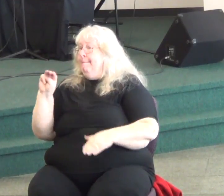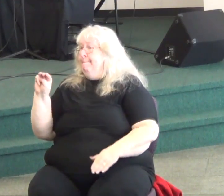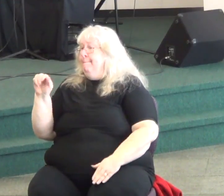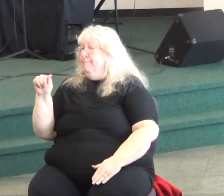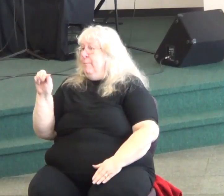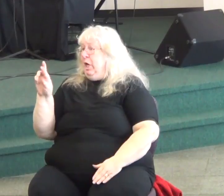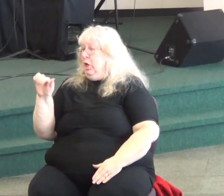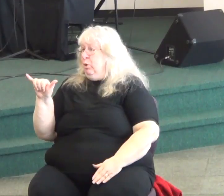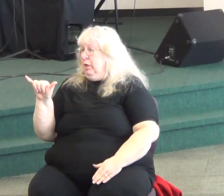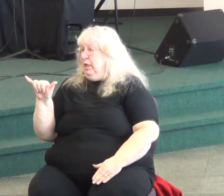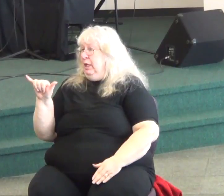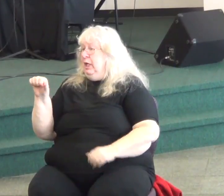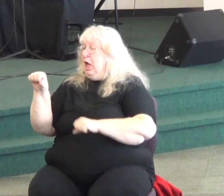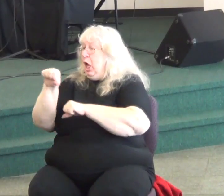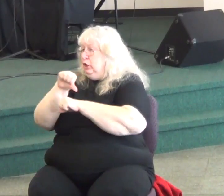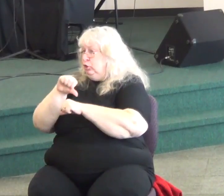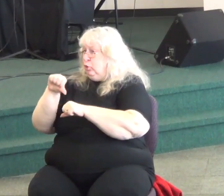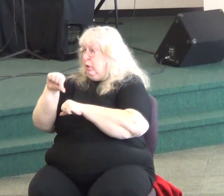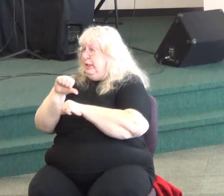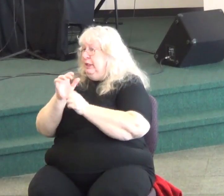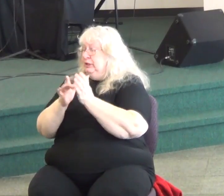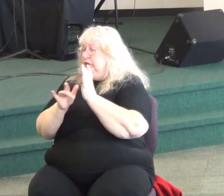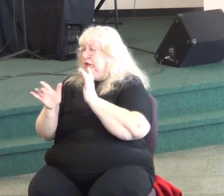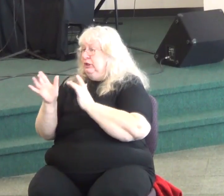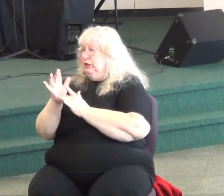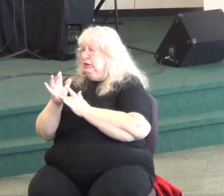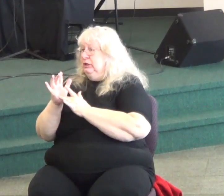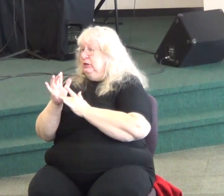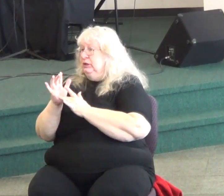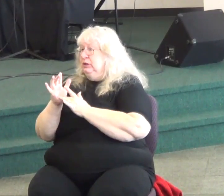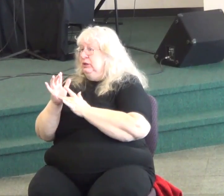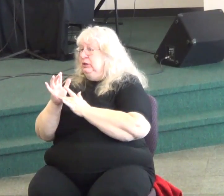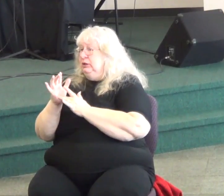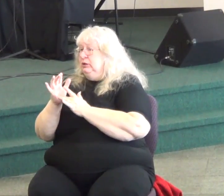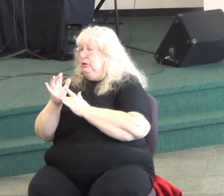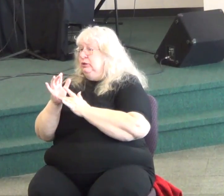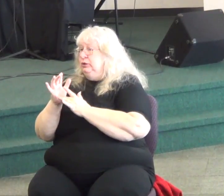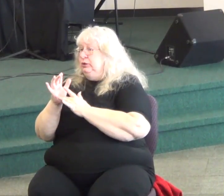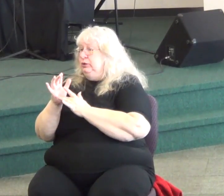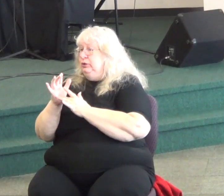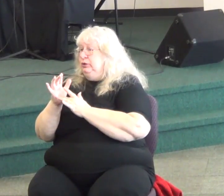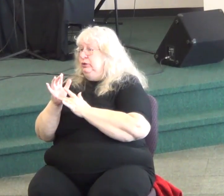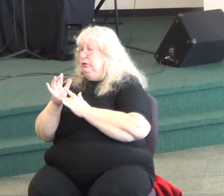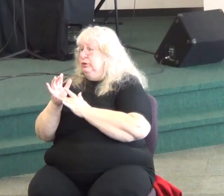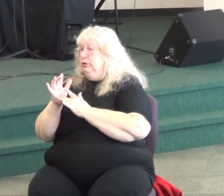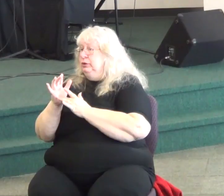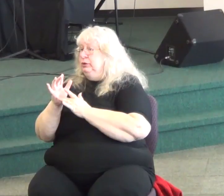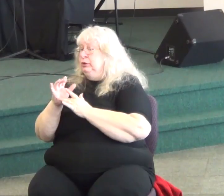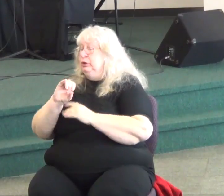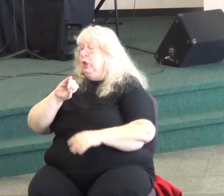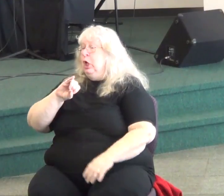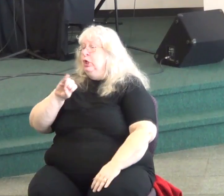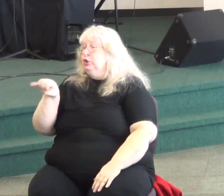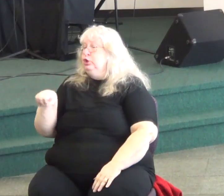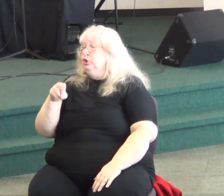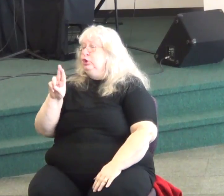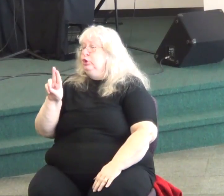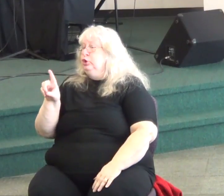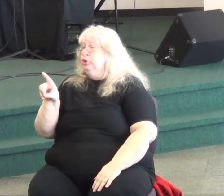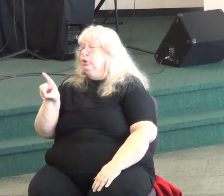the disciples themselves. Judas, he ripped on Jesus for letting that woman waste a year's wages